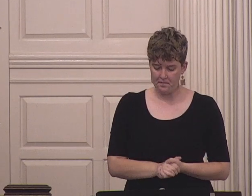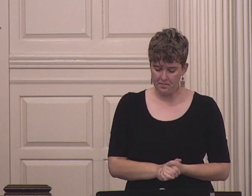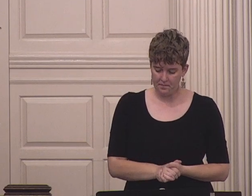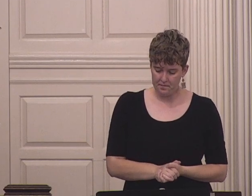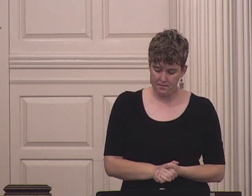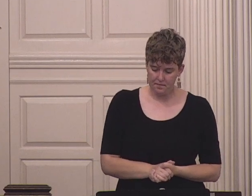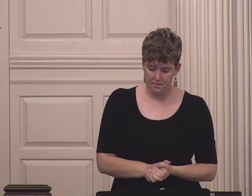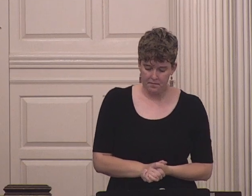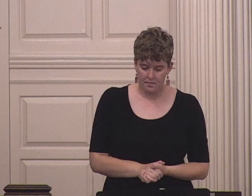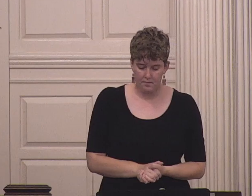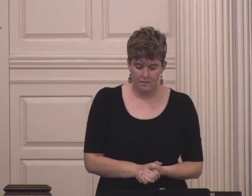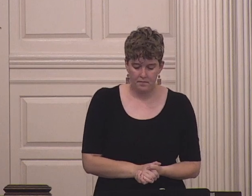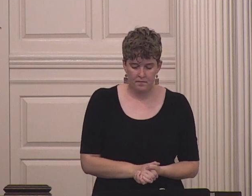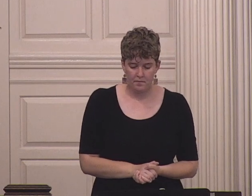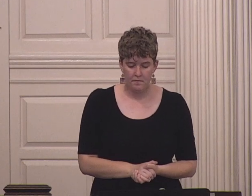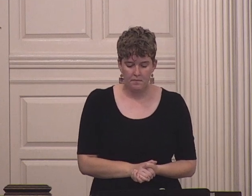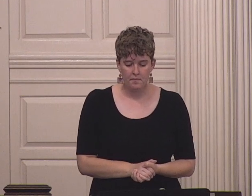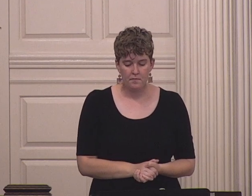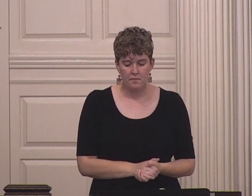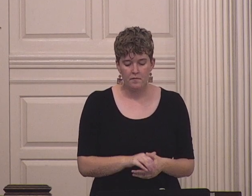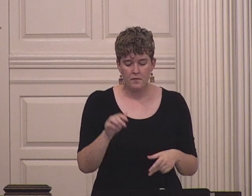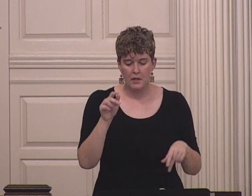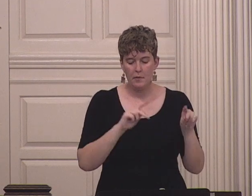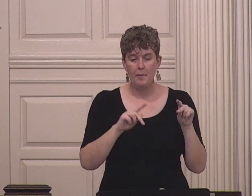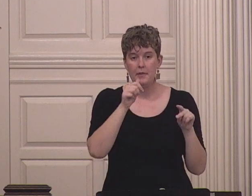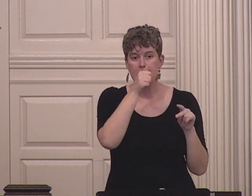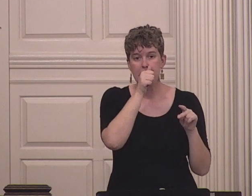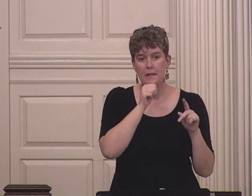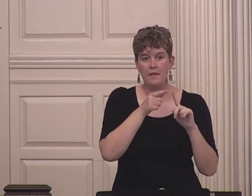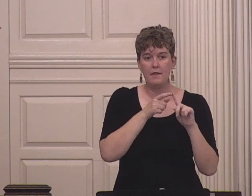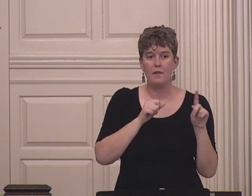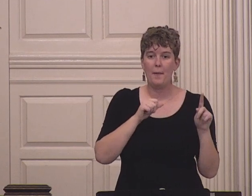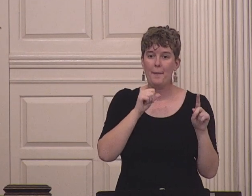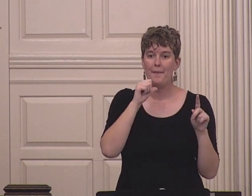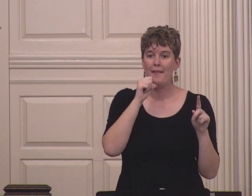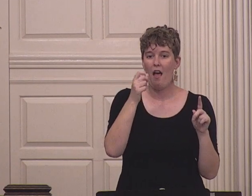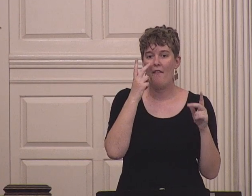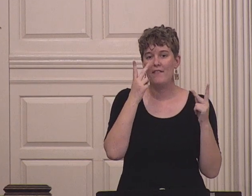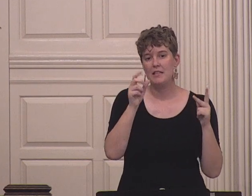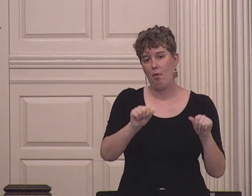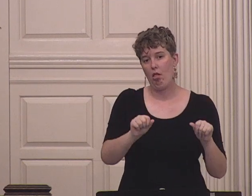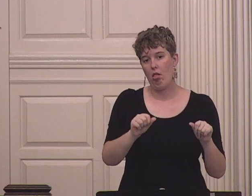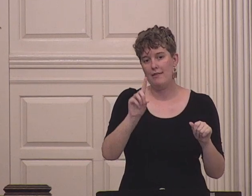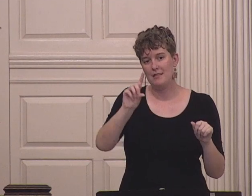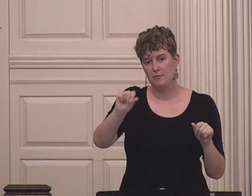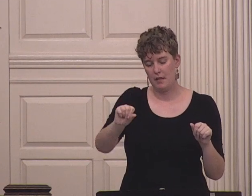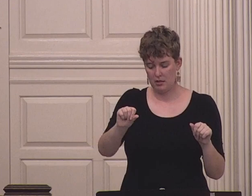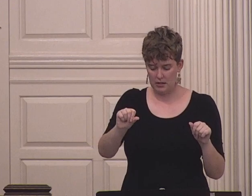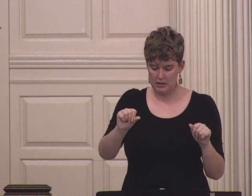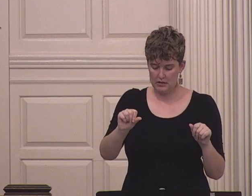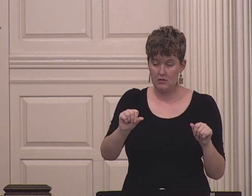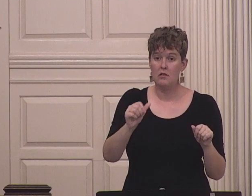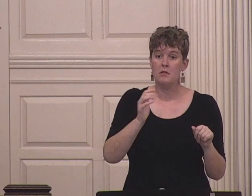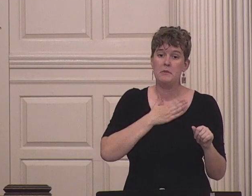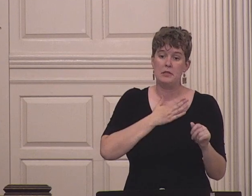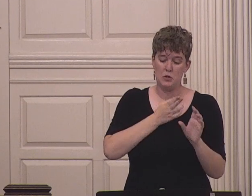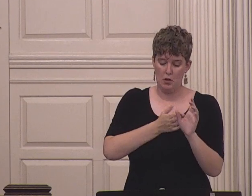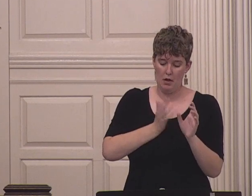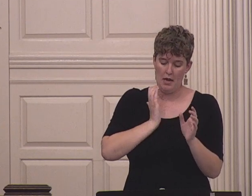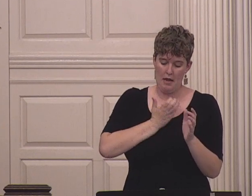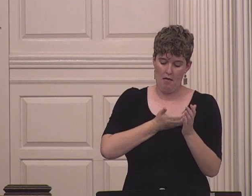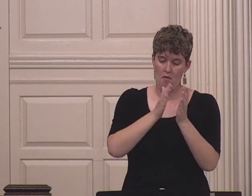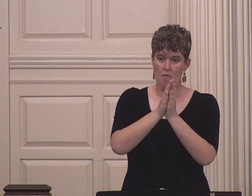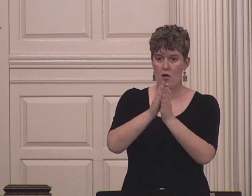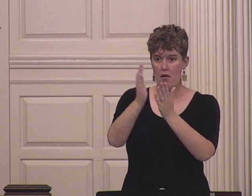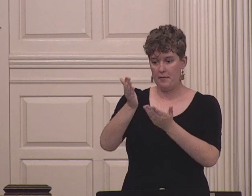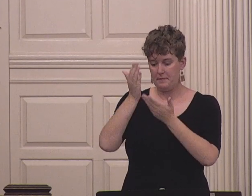For those suffering from invisible disabilities, we pray to the Lord. Lord, hear our prayer.